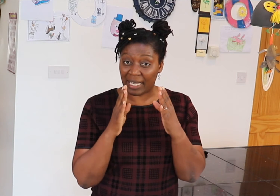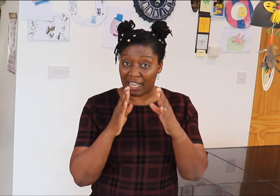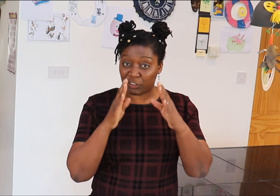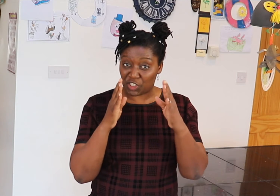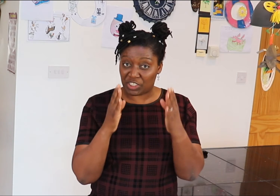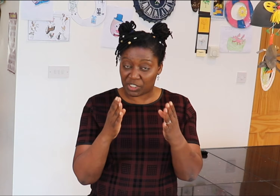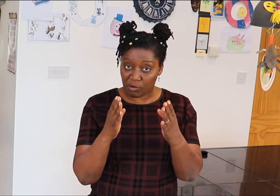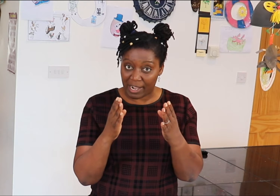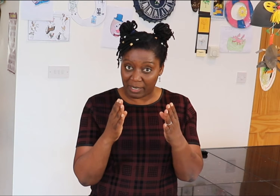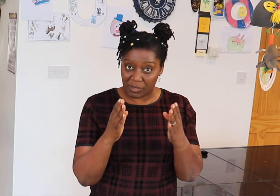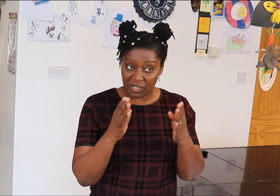and I've just described